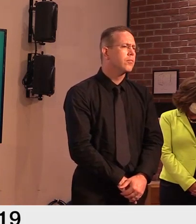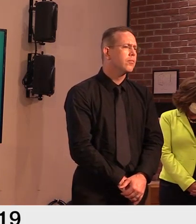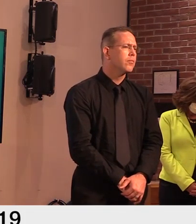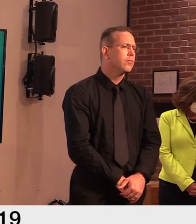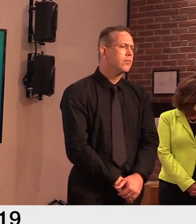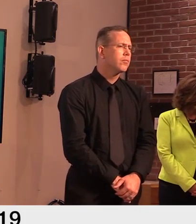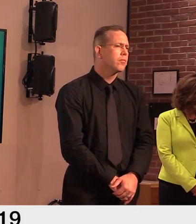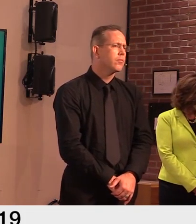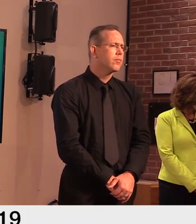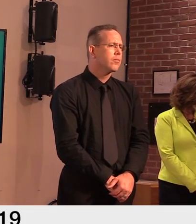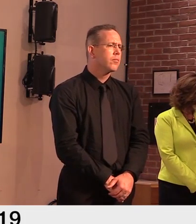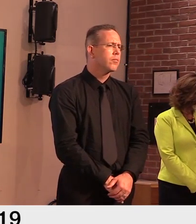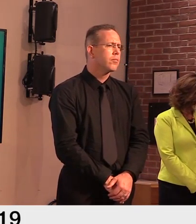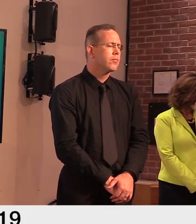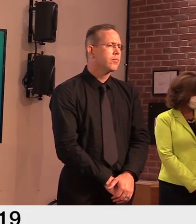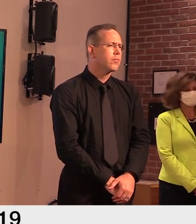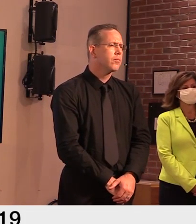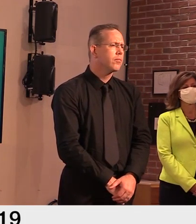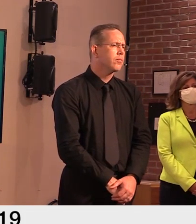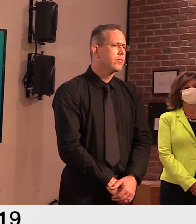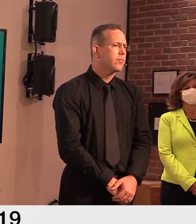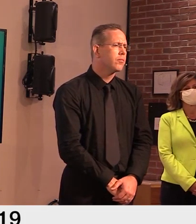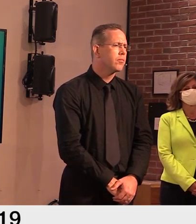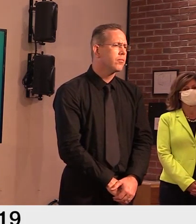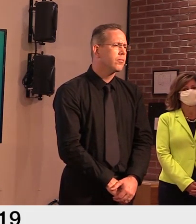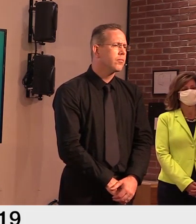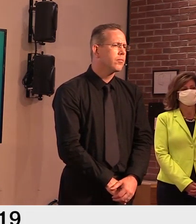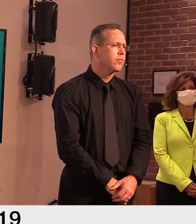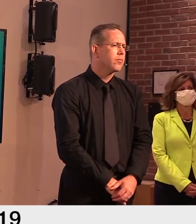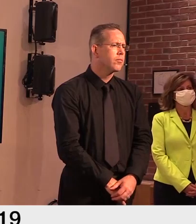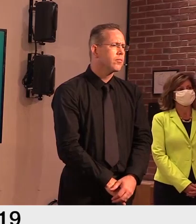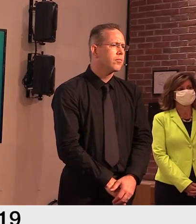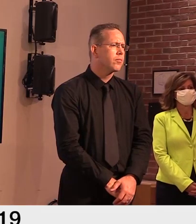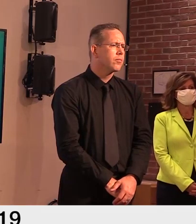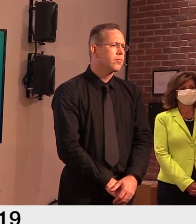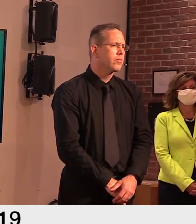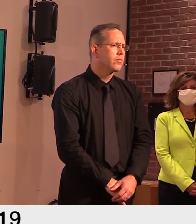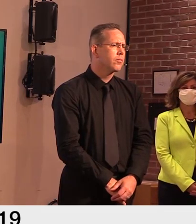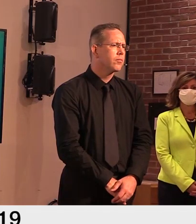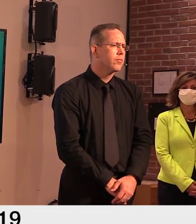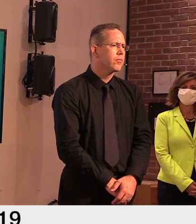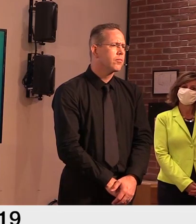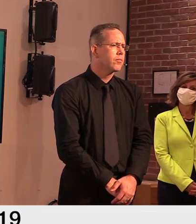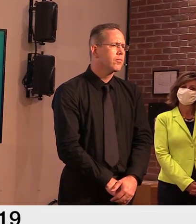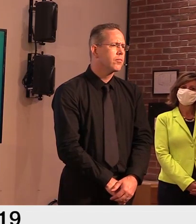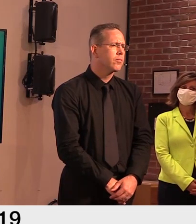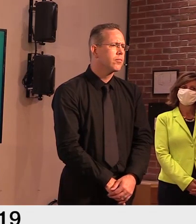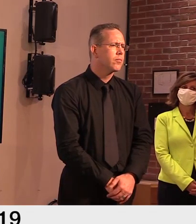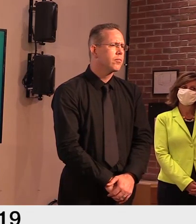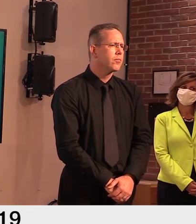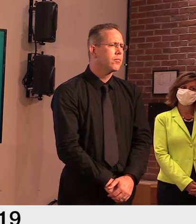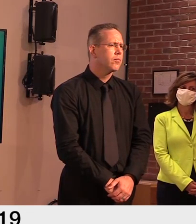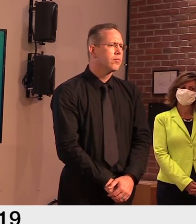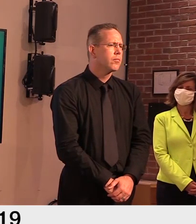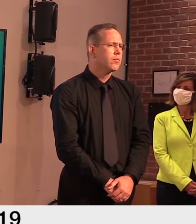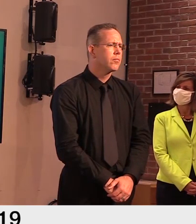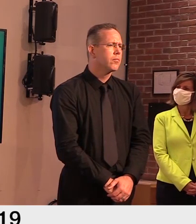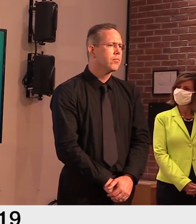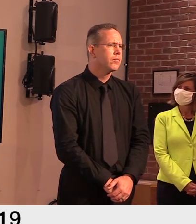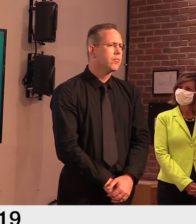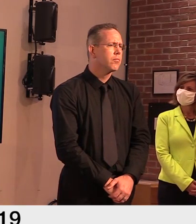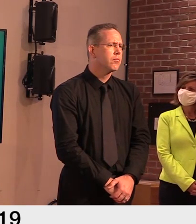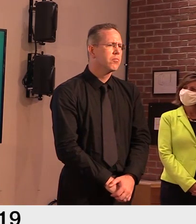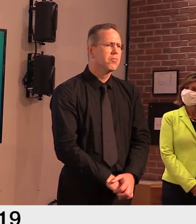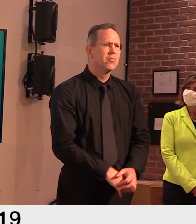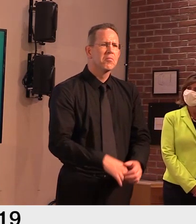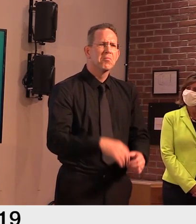color, the free people who had been locked out of Boston, who had formerly worked on the ships and on the